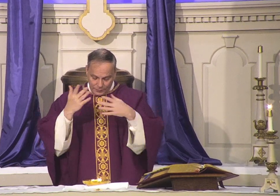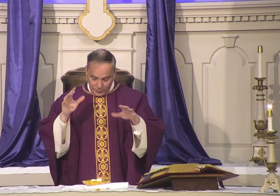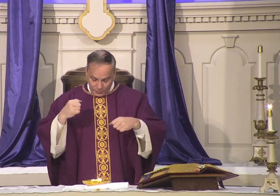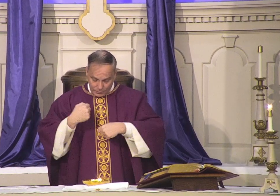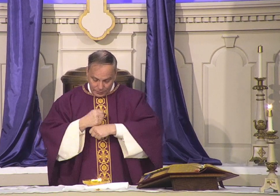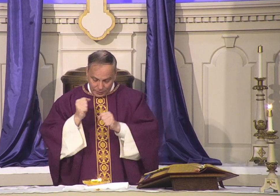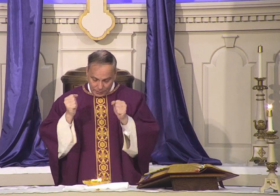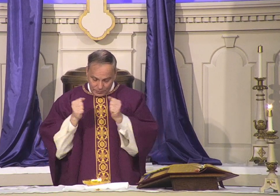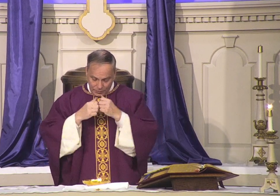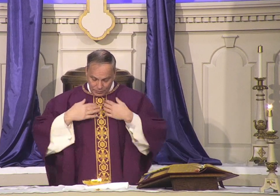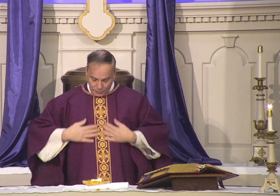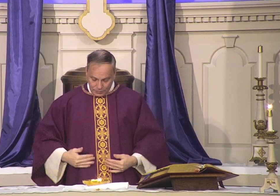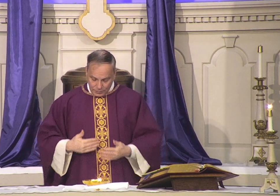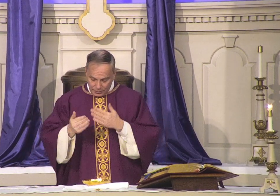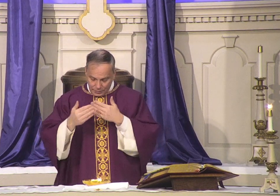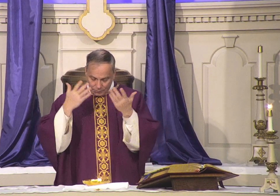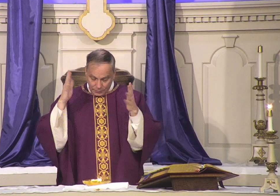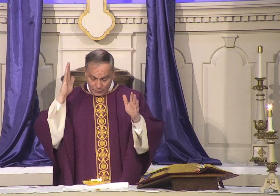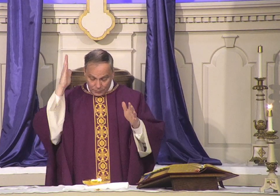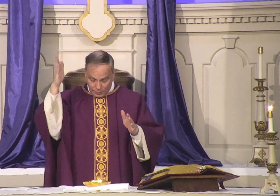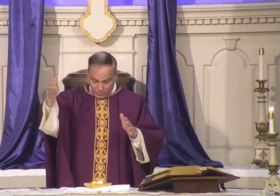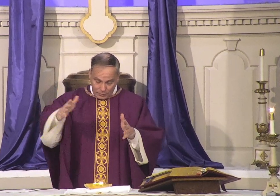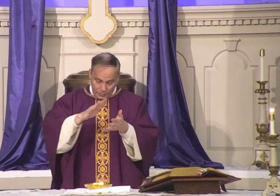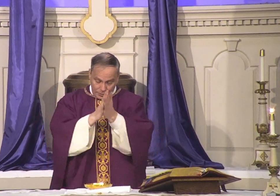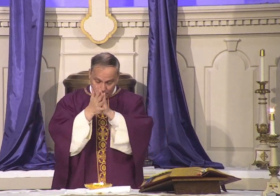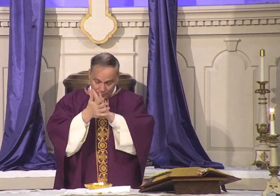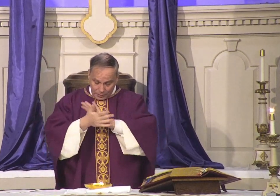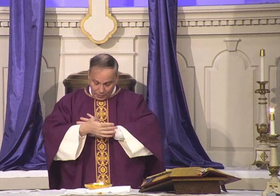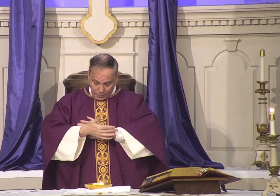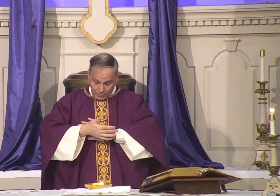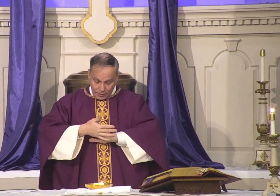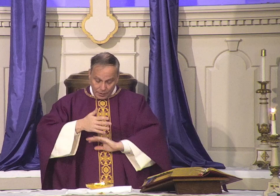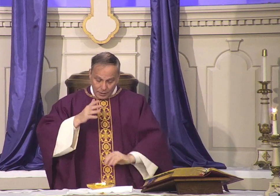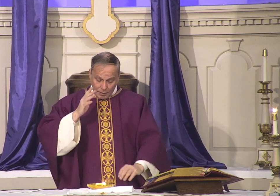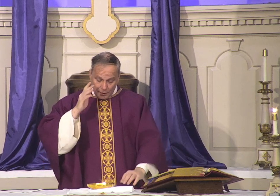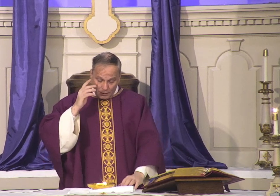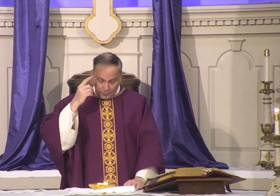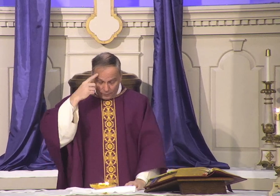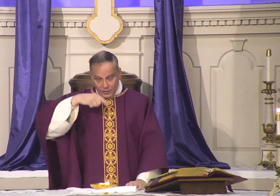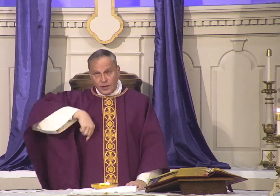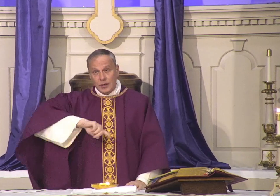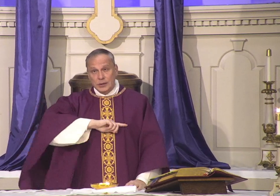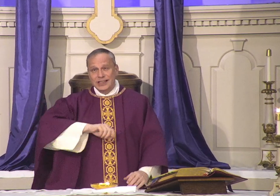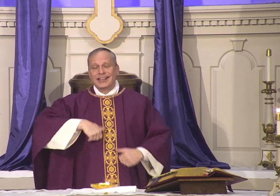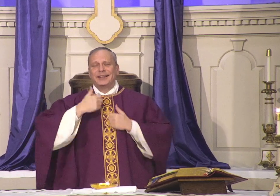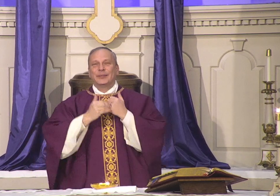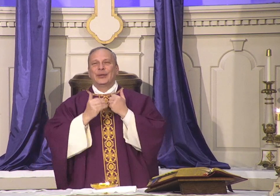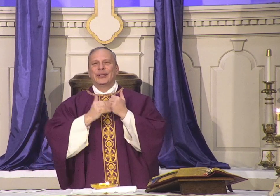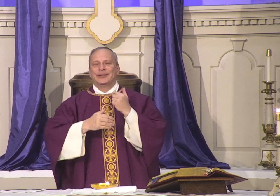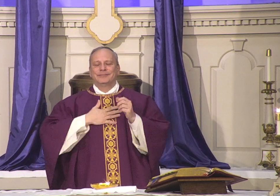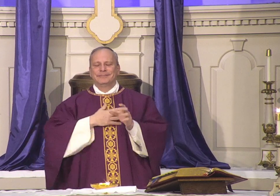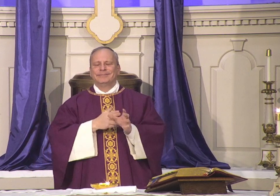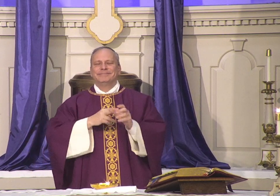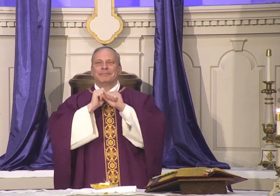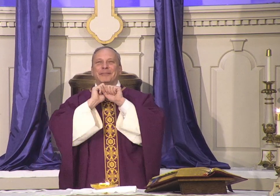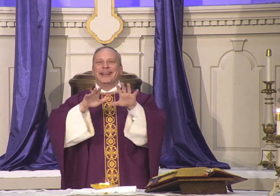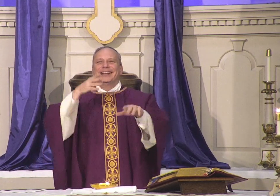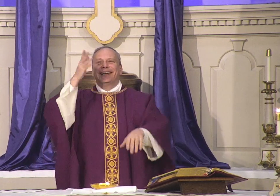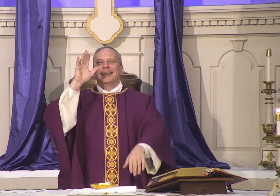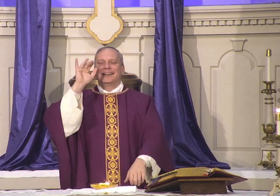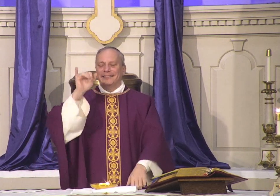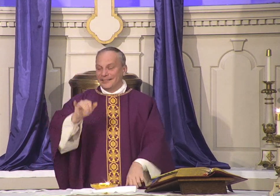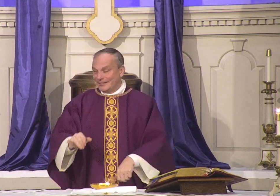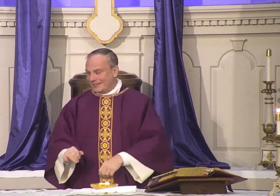fruit of the earth and work of human hands. It will become for us the bread of life. Blessed be